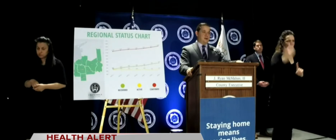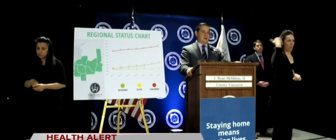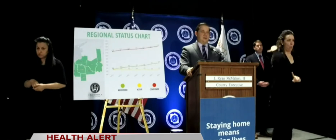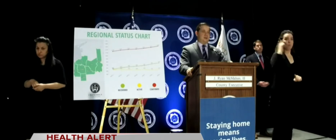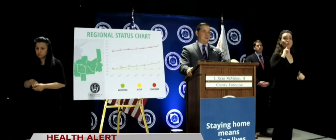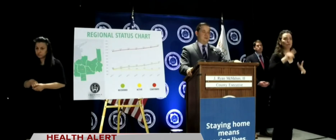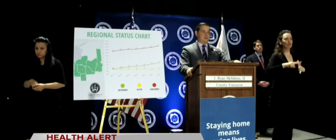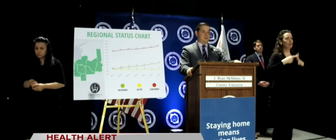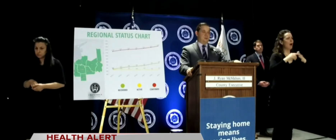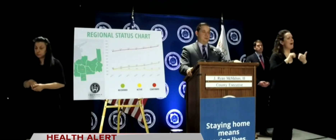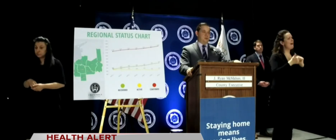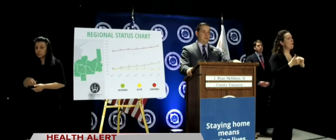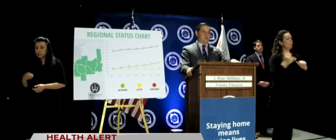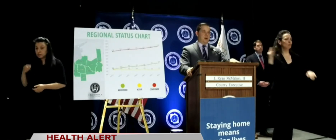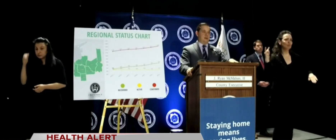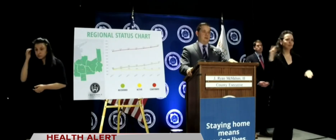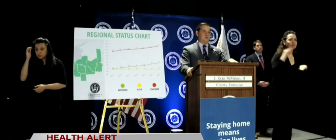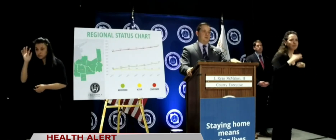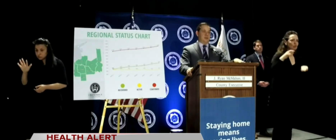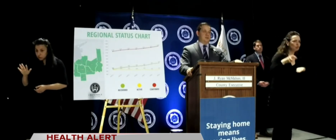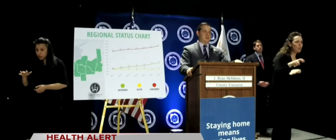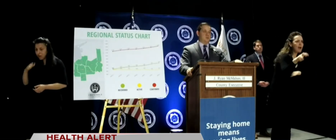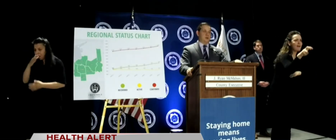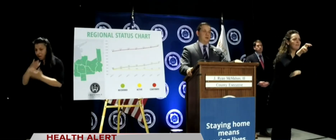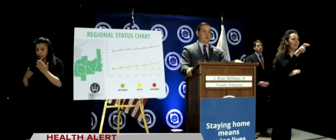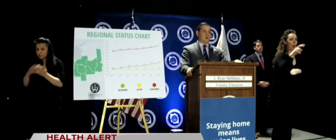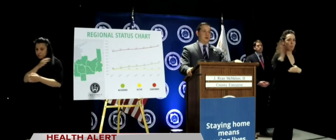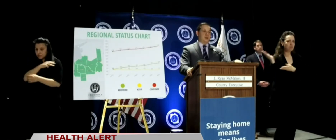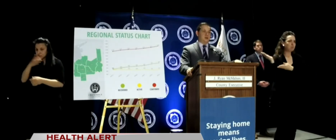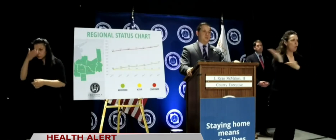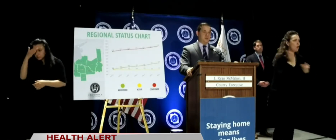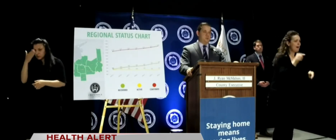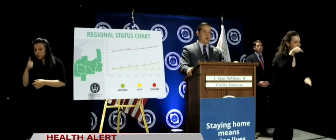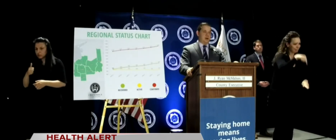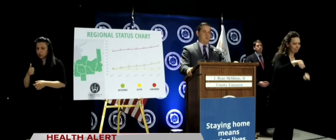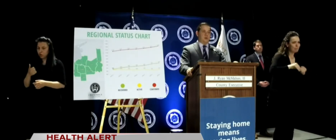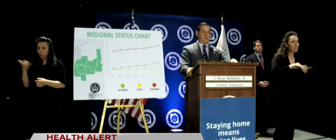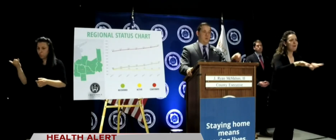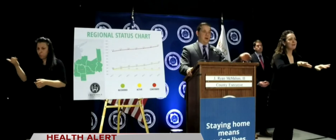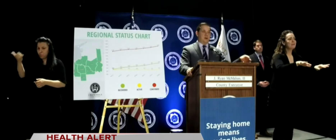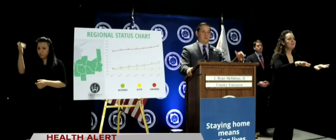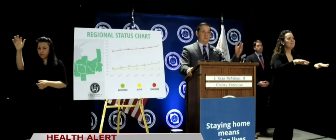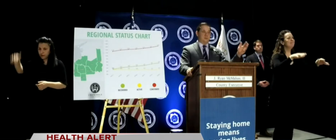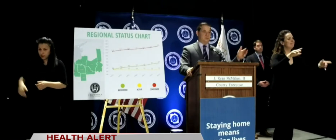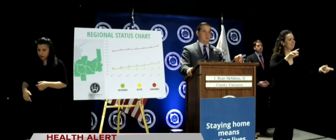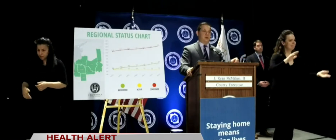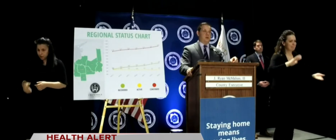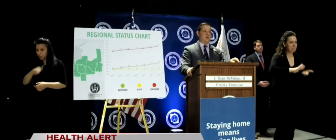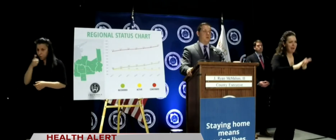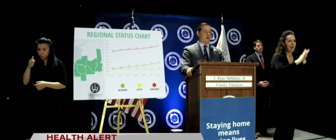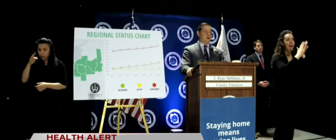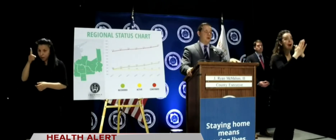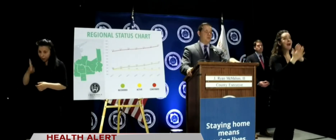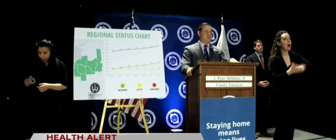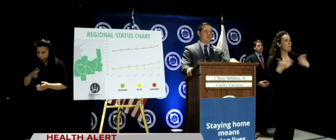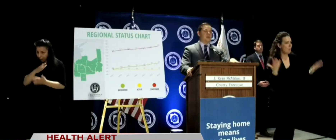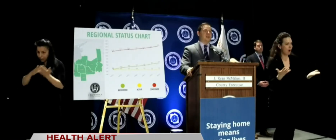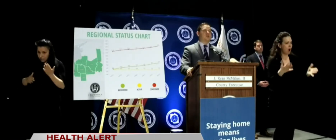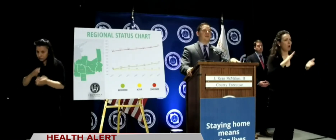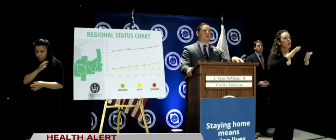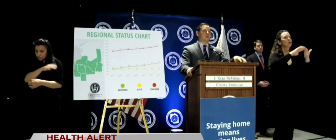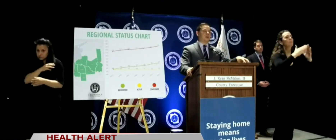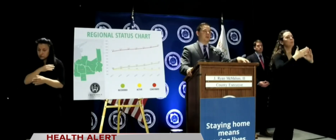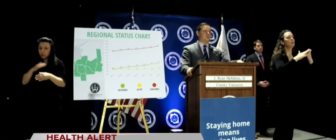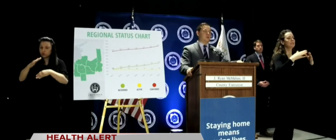here, community spread. Our first cases were community spread. We didn't know where, still probably don't know where, but we saw a lot